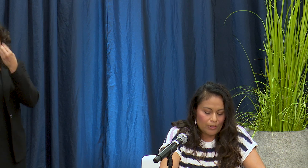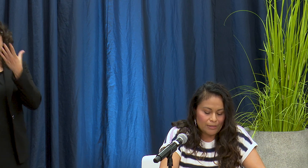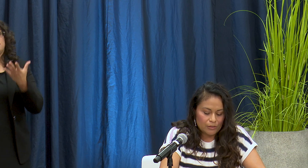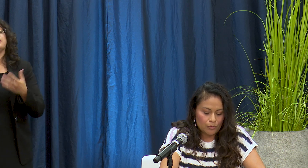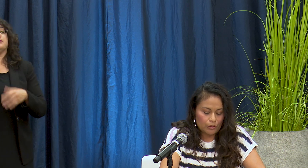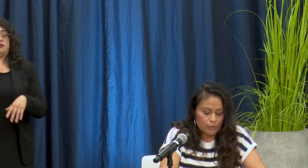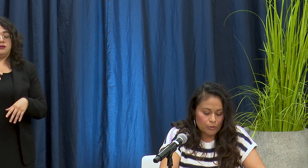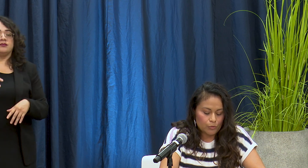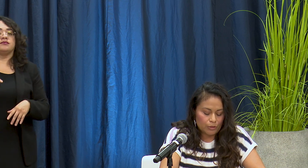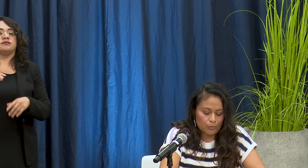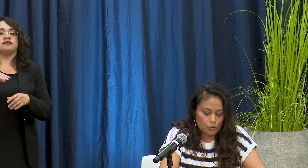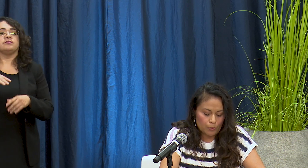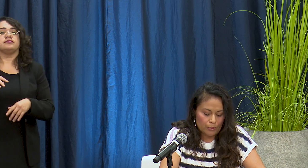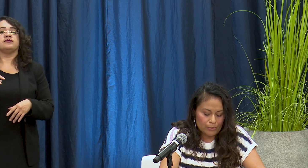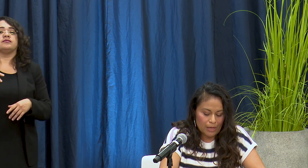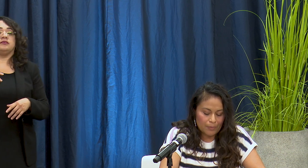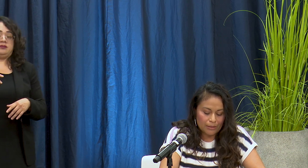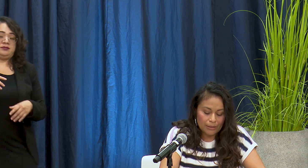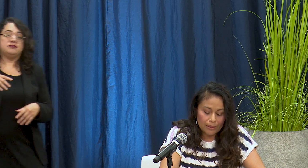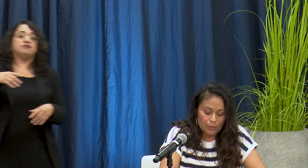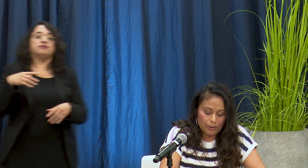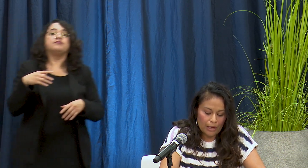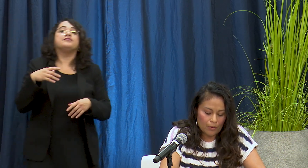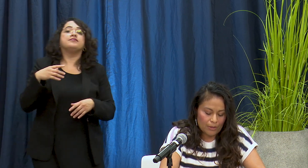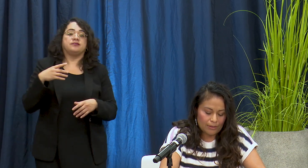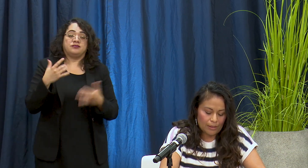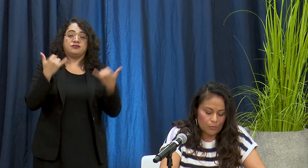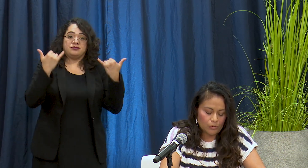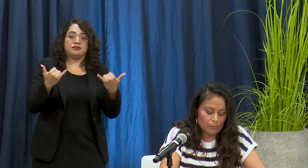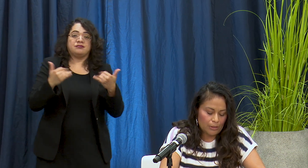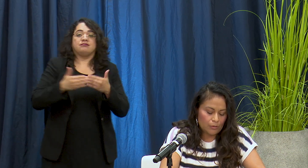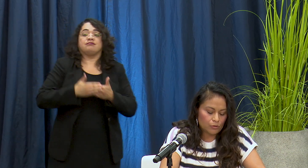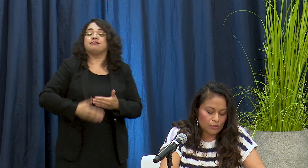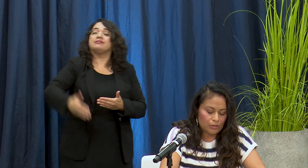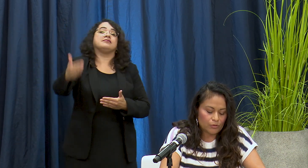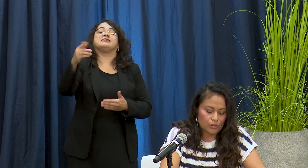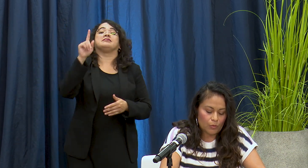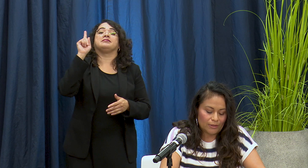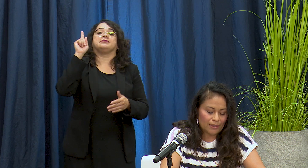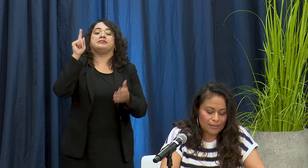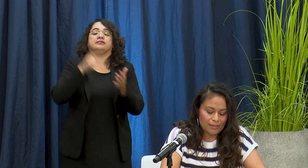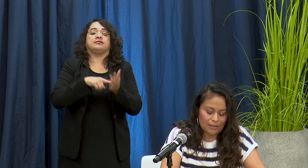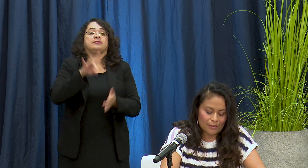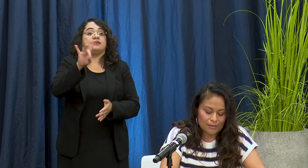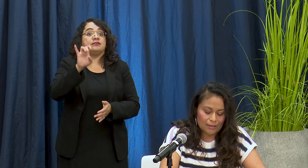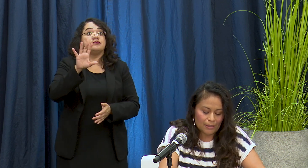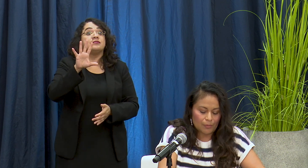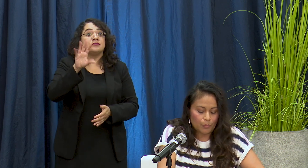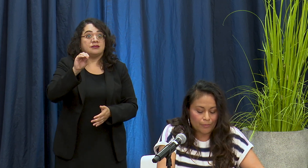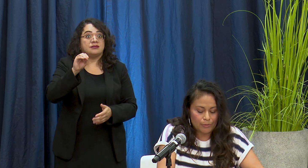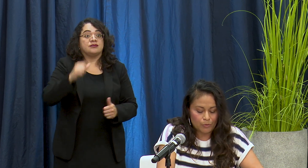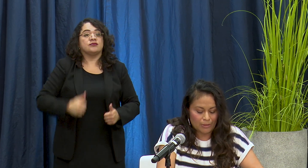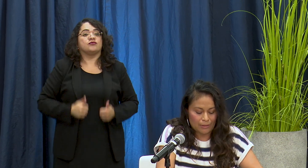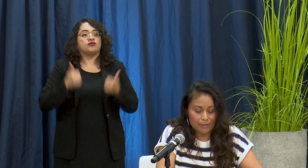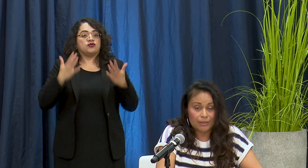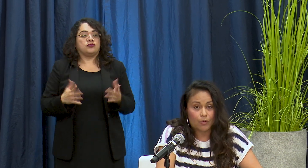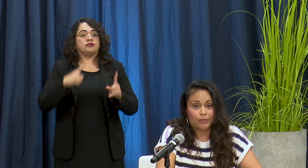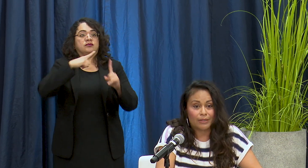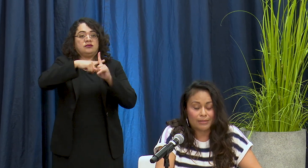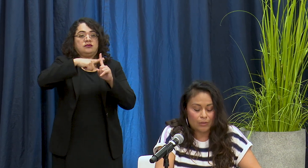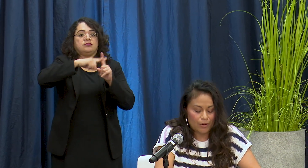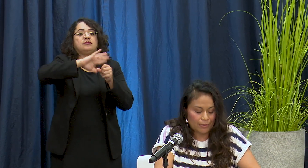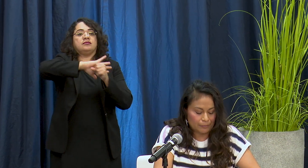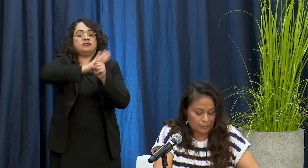una actualización de nuestros últimos números. A partir de hoy, ahora tenemos 1,850 residentes que tienen pruebas positivas